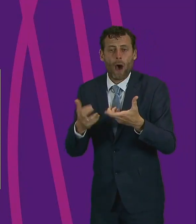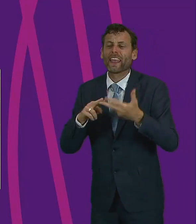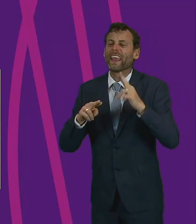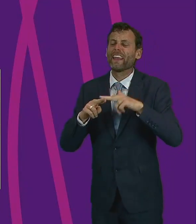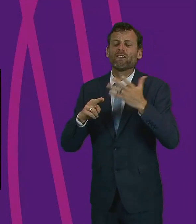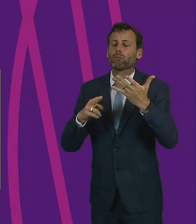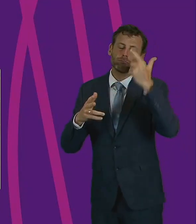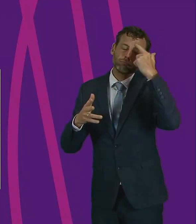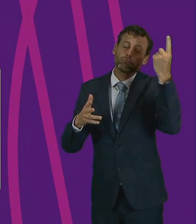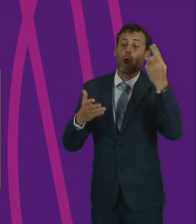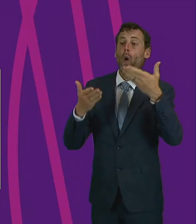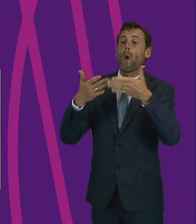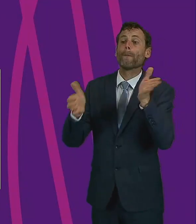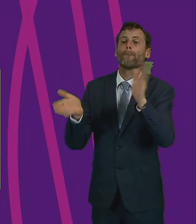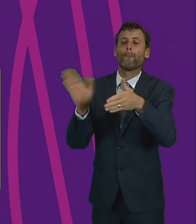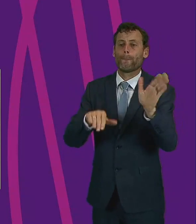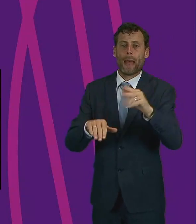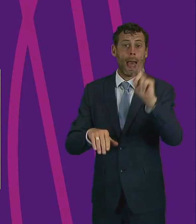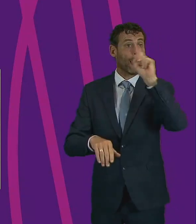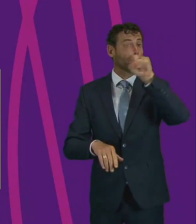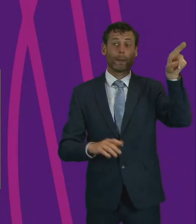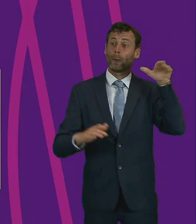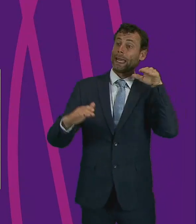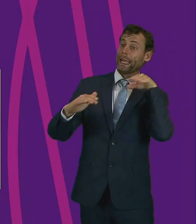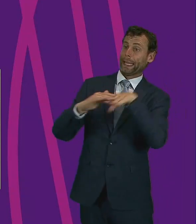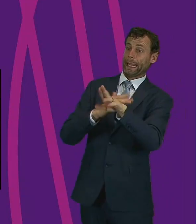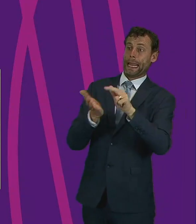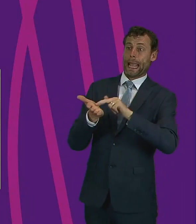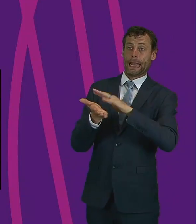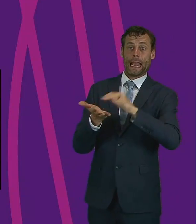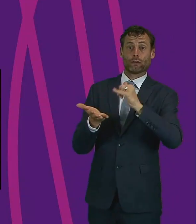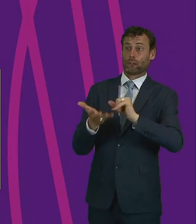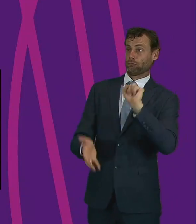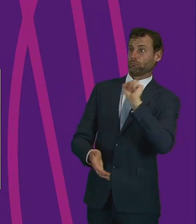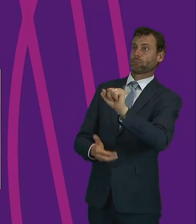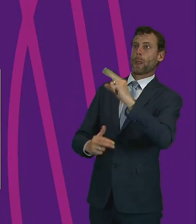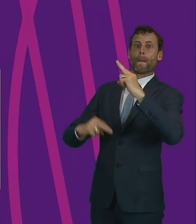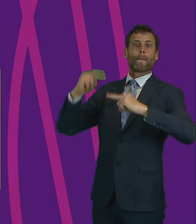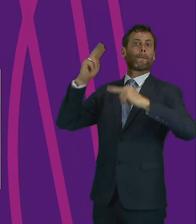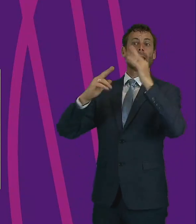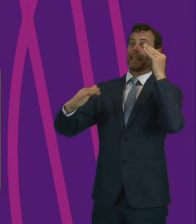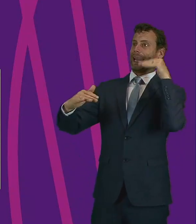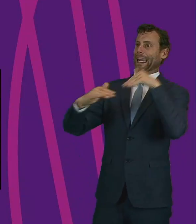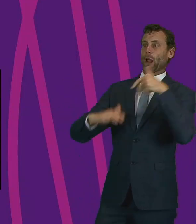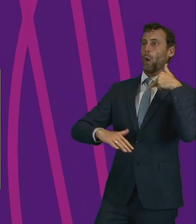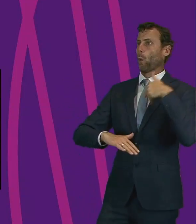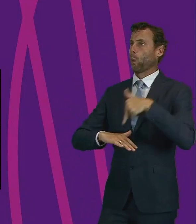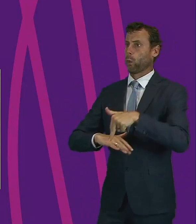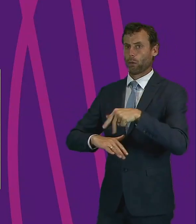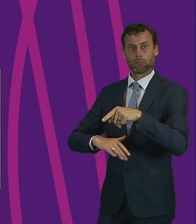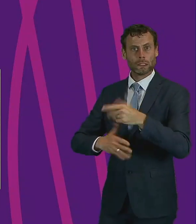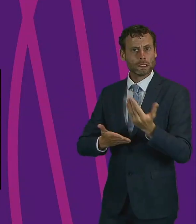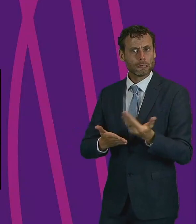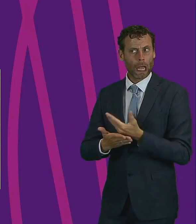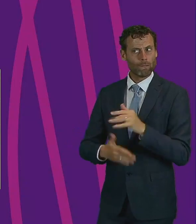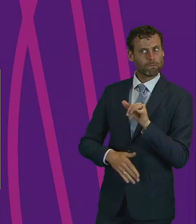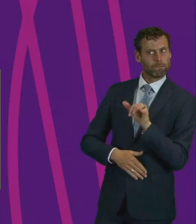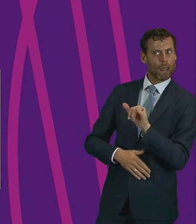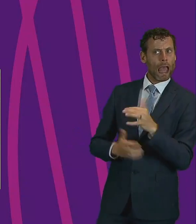returning? All of that are demands on our NHS staff. And I want to quote something that has come, I think, to all members from